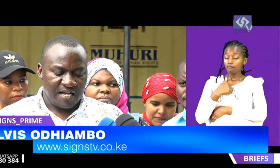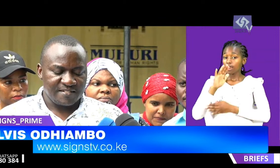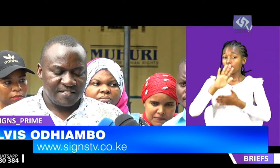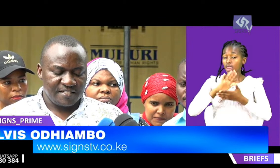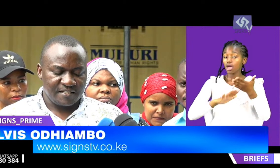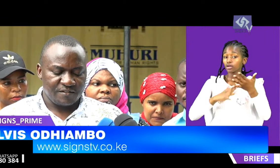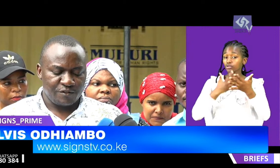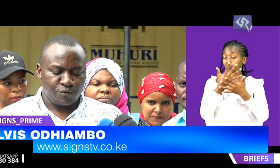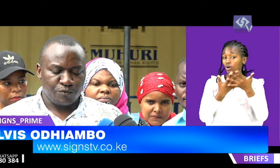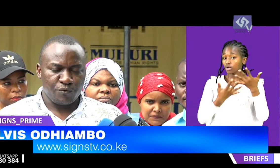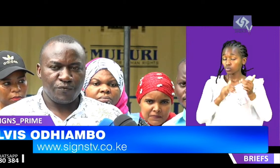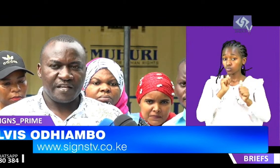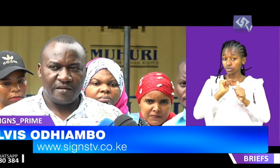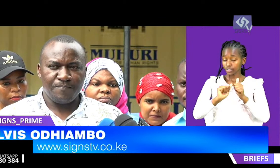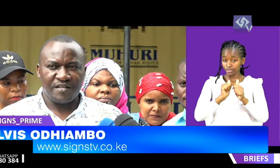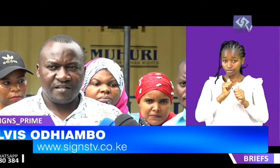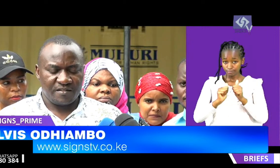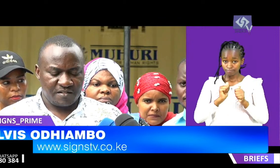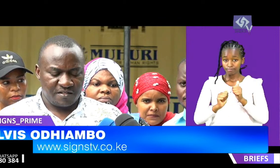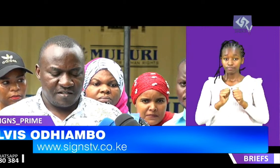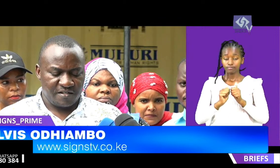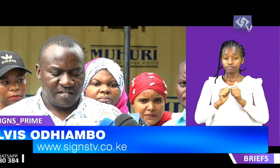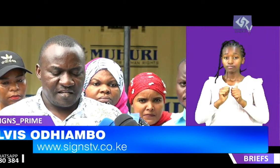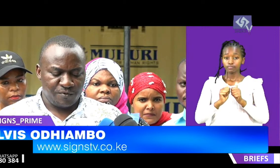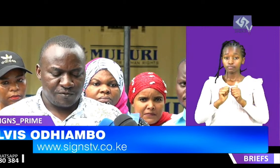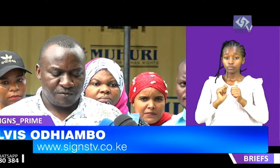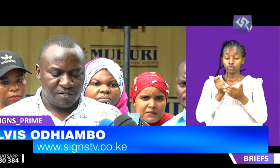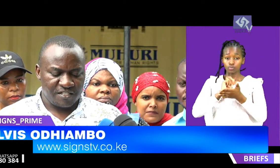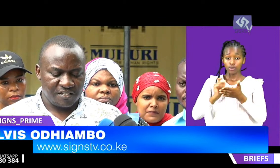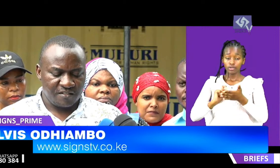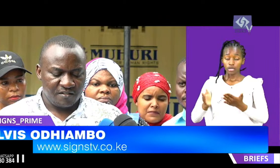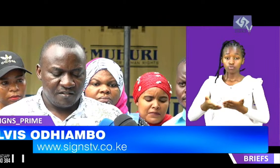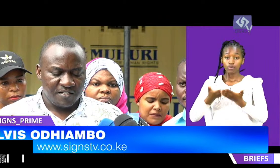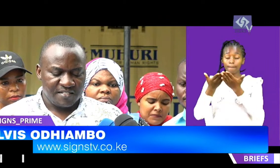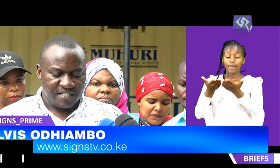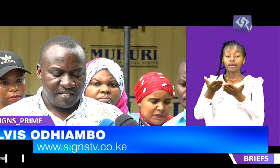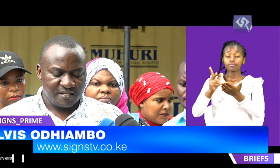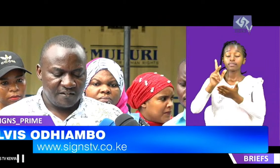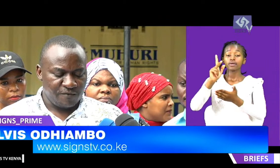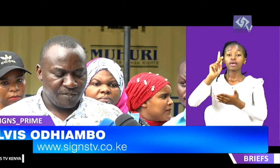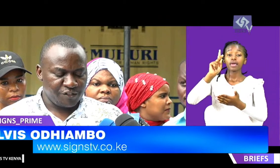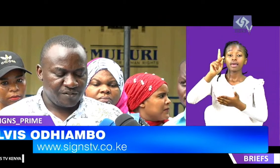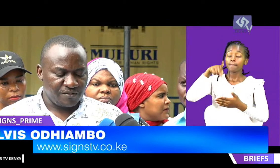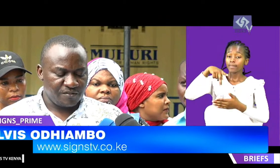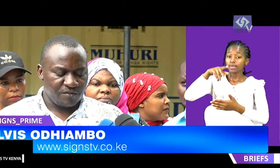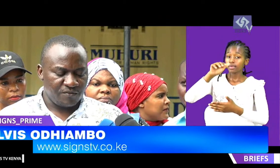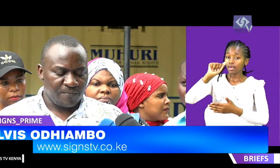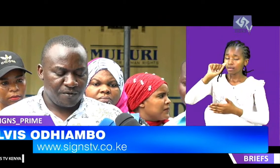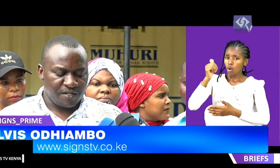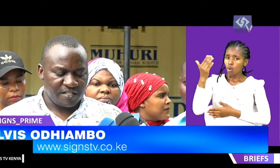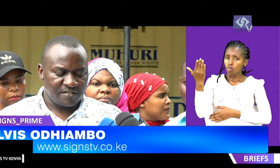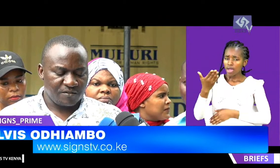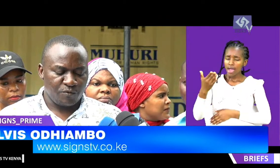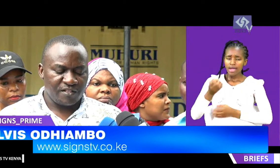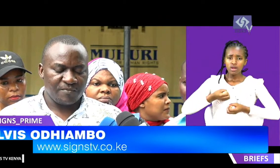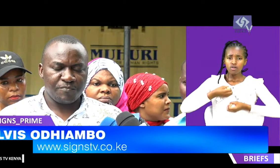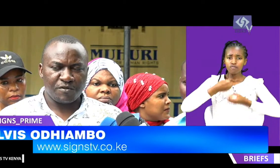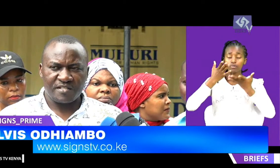has written to the KPA, Kenya Ports Authority, seeking information on their progress with the process